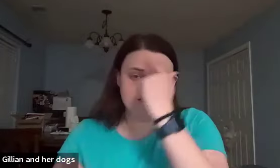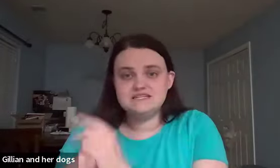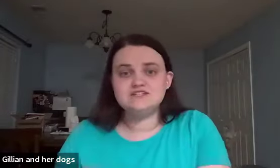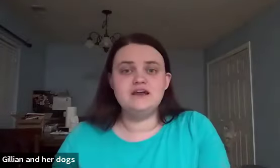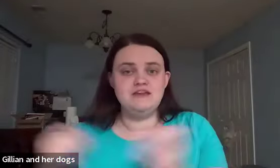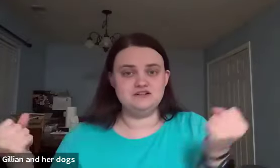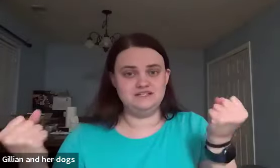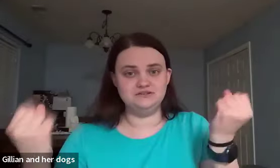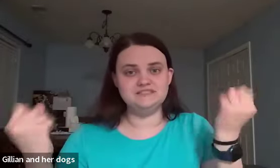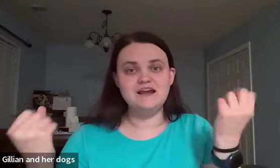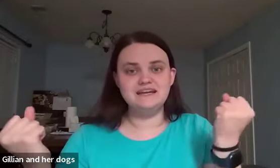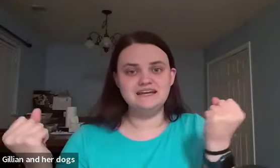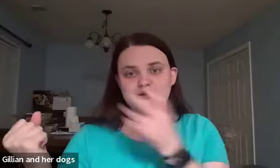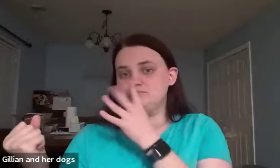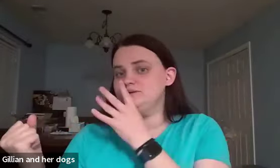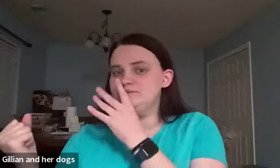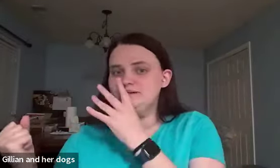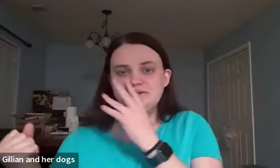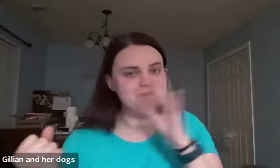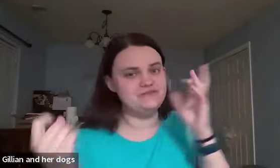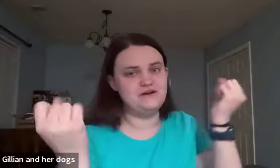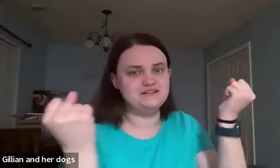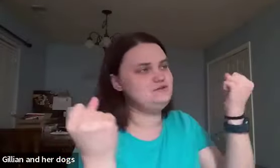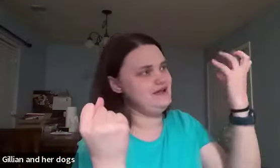deaf sister, and they're still signing. They're blah, blah, blah, blah, but they're also